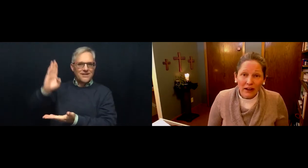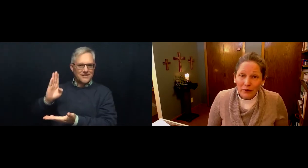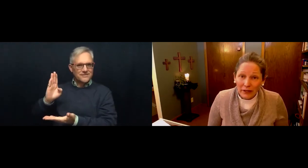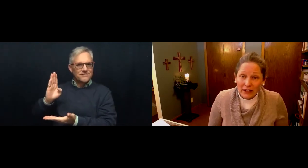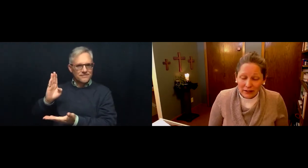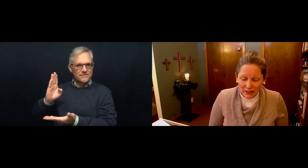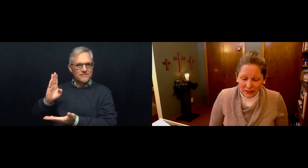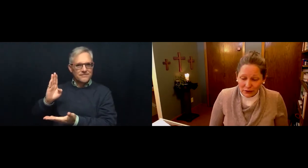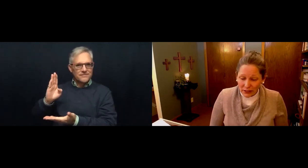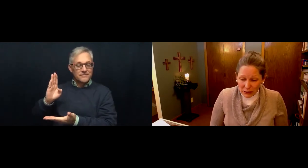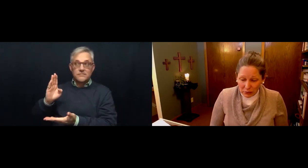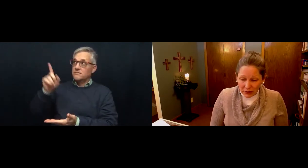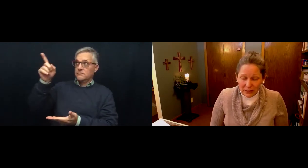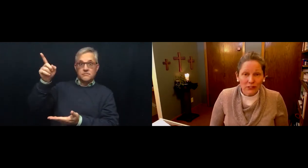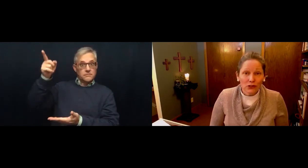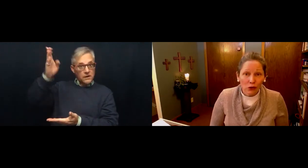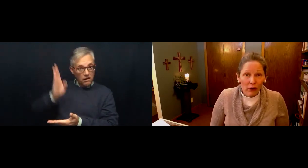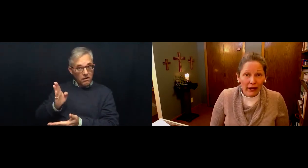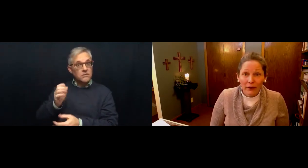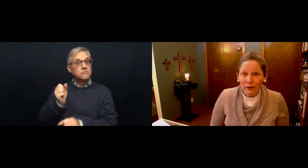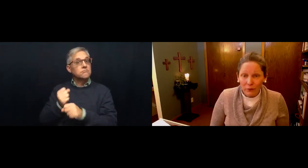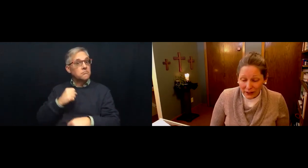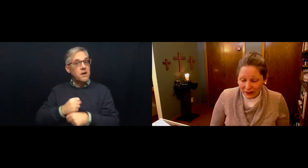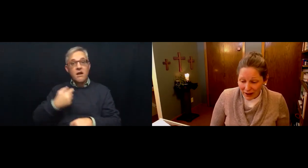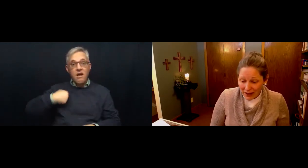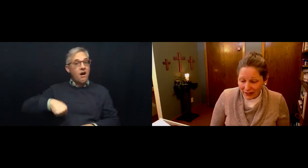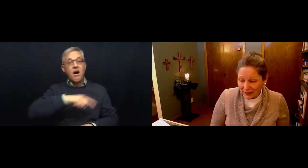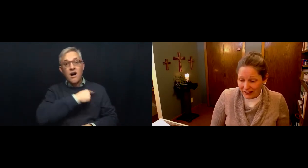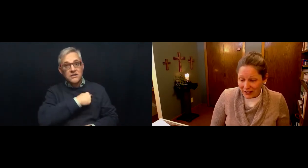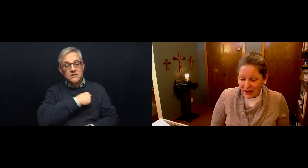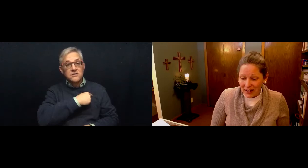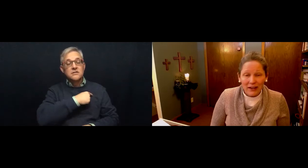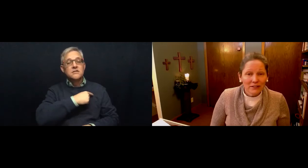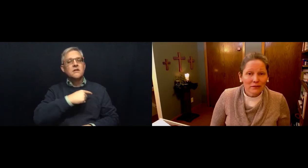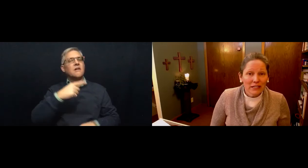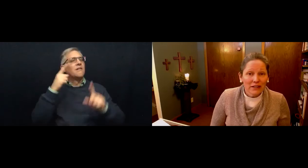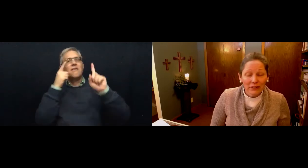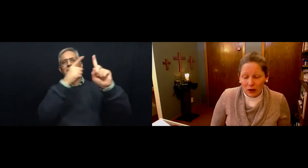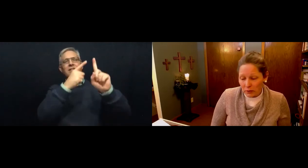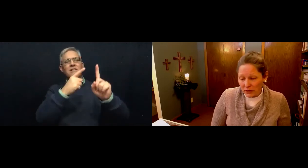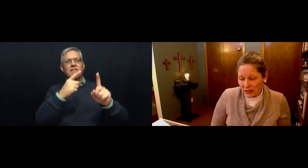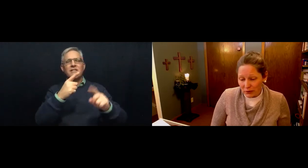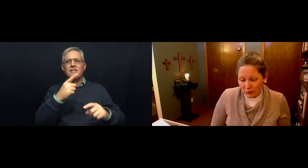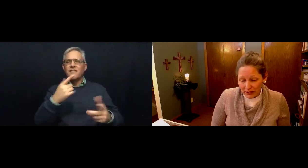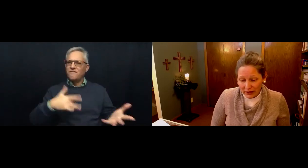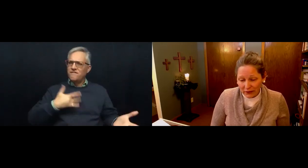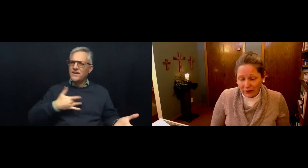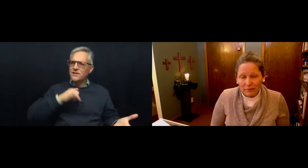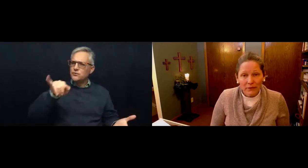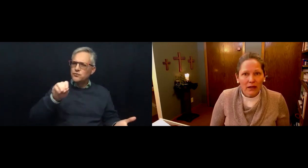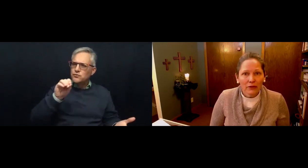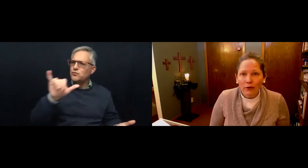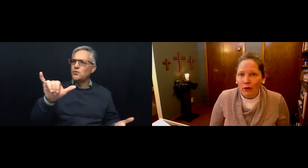Because God created us to experience joy with God and to live in harmony with one